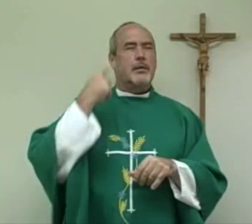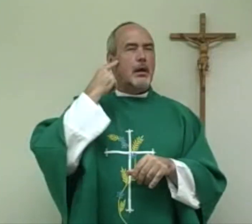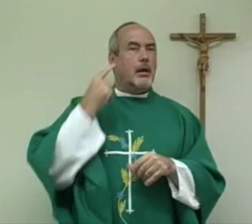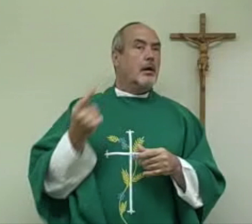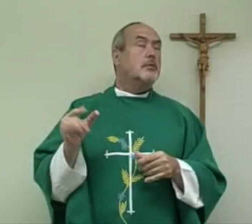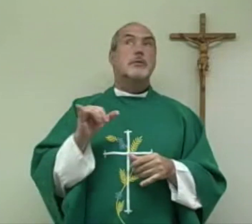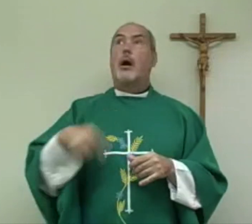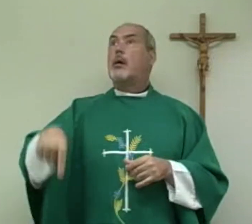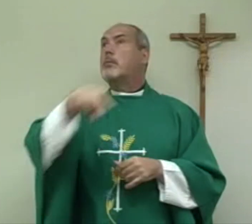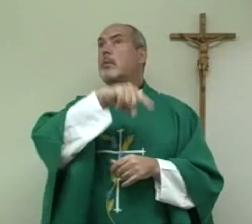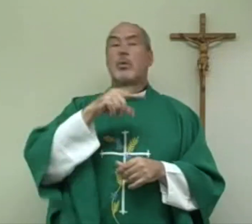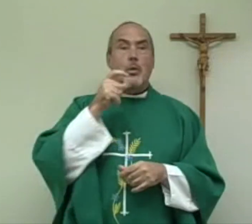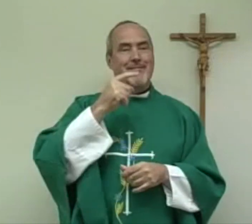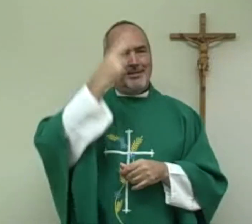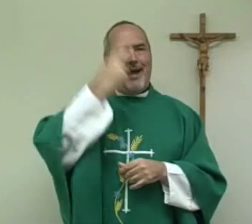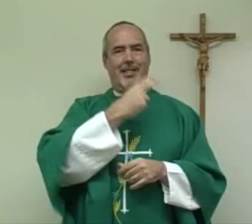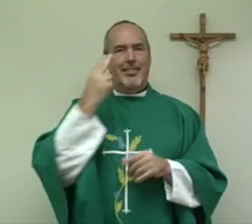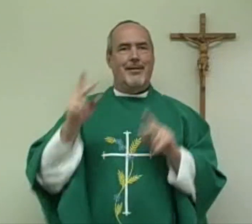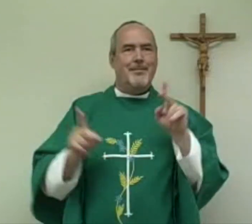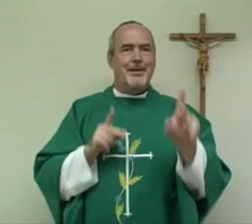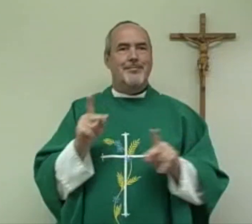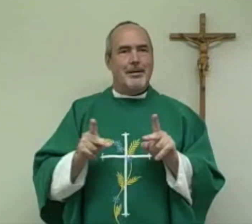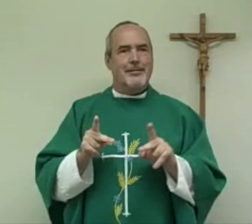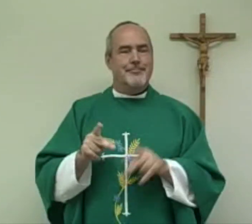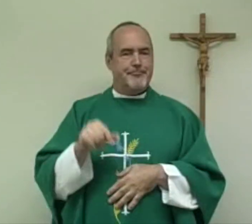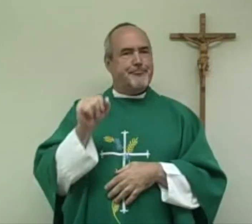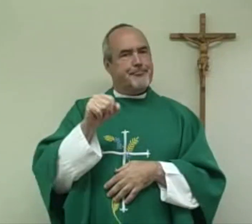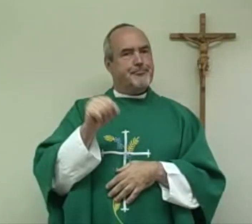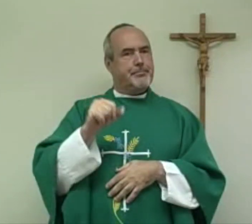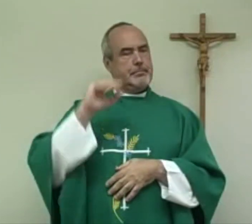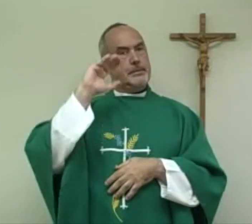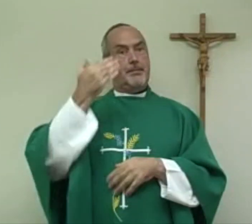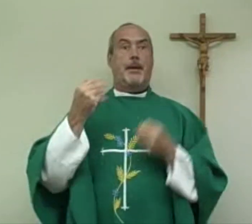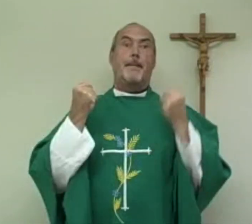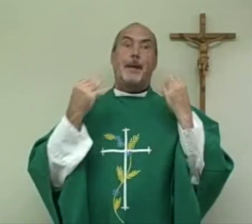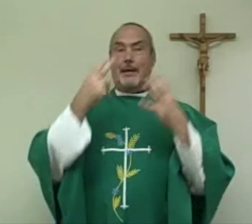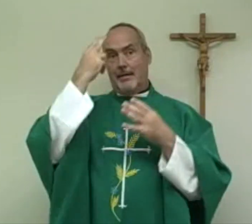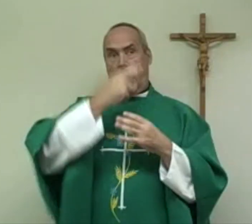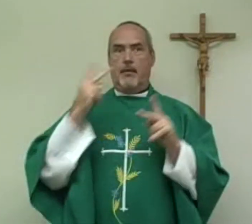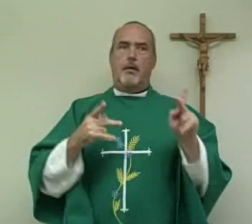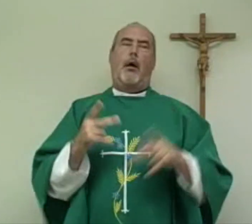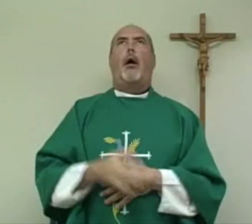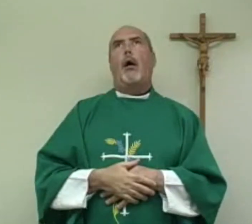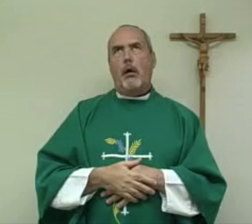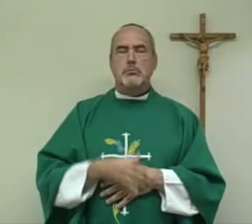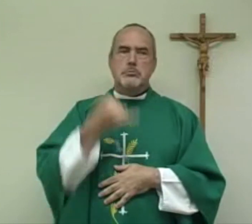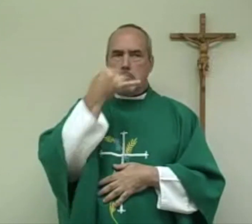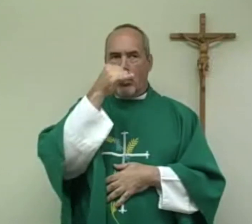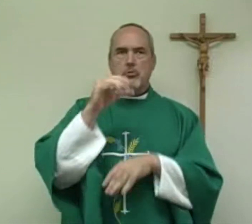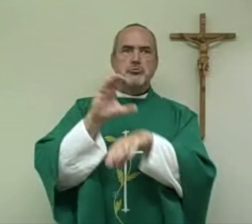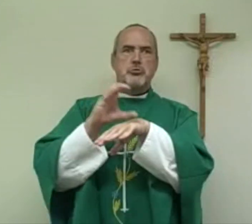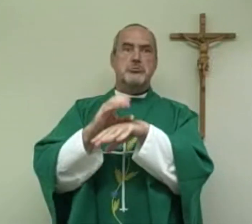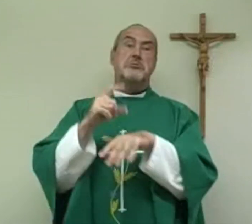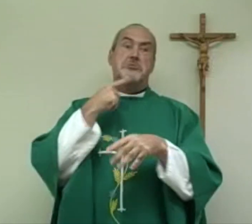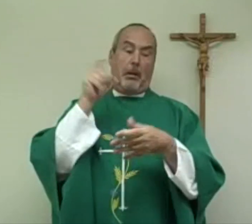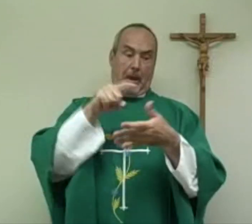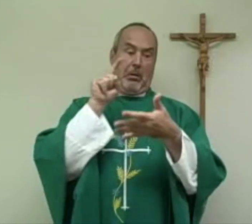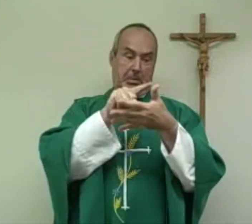So that makes me think about all of us who are Catholic, that it seems many Catholics just think it's